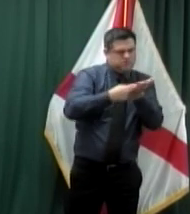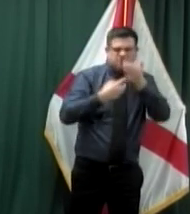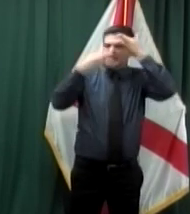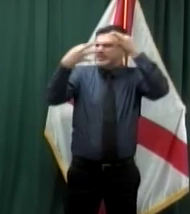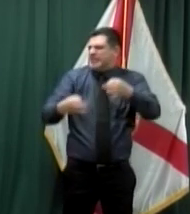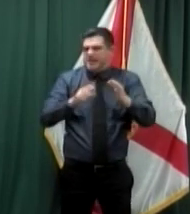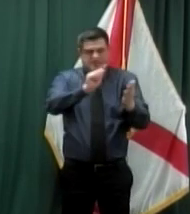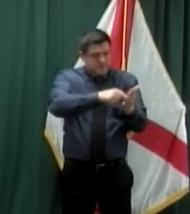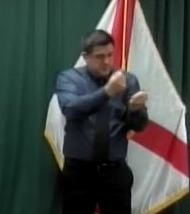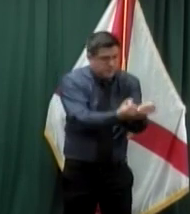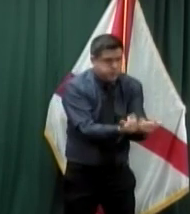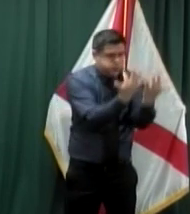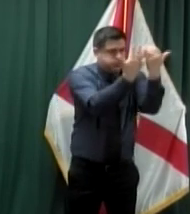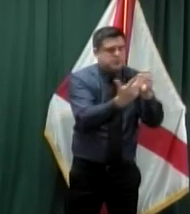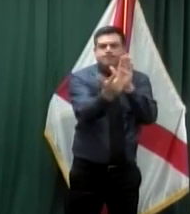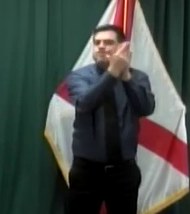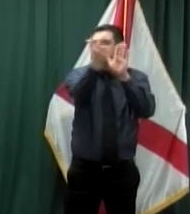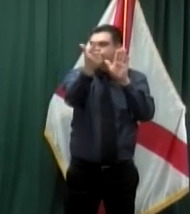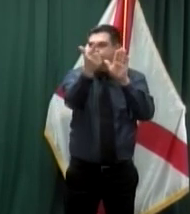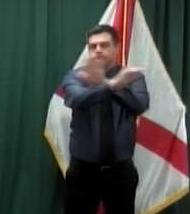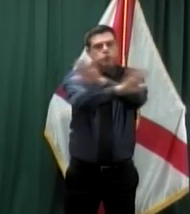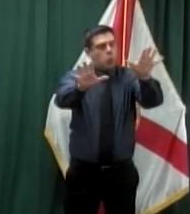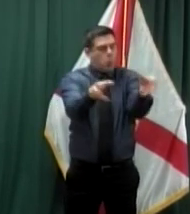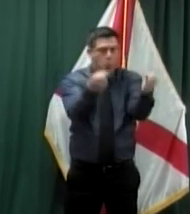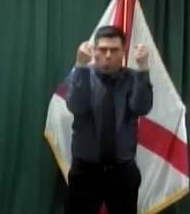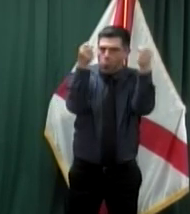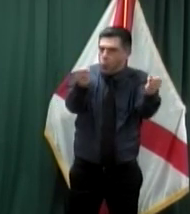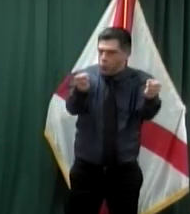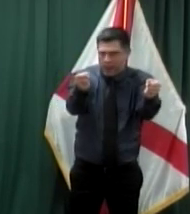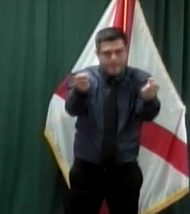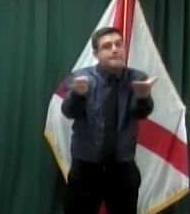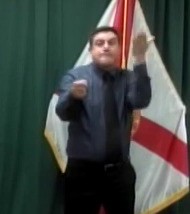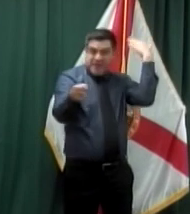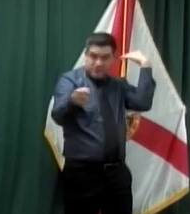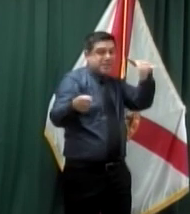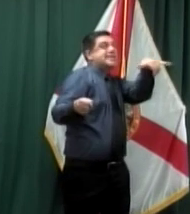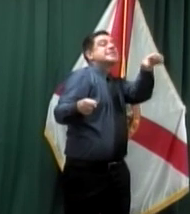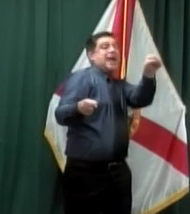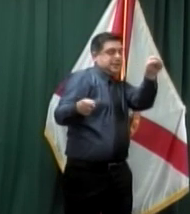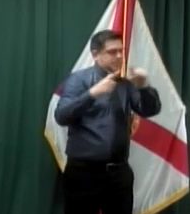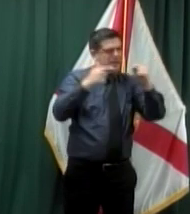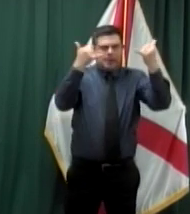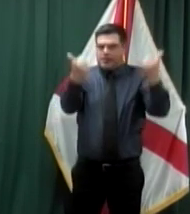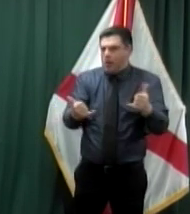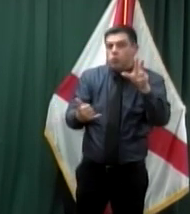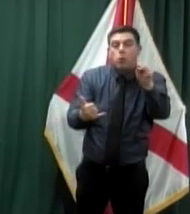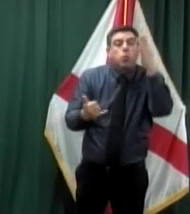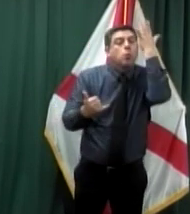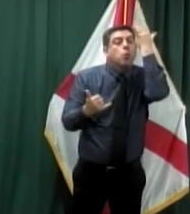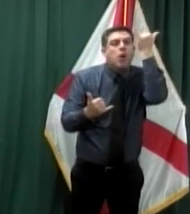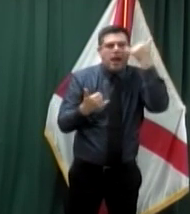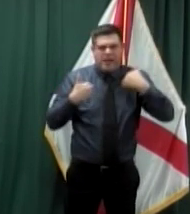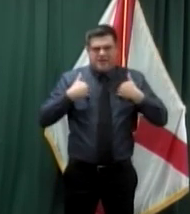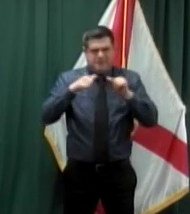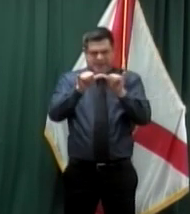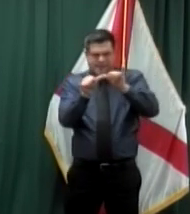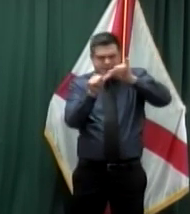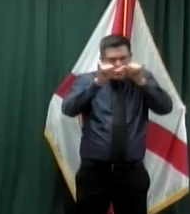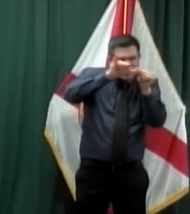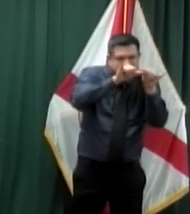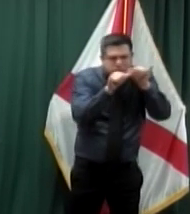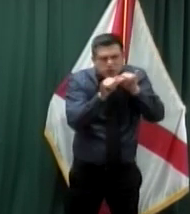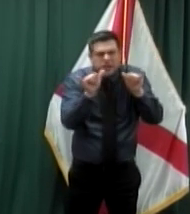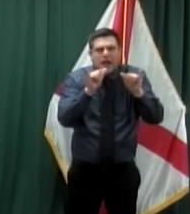of 0 to 800. This is a significant juncture in Seminole County, and over the